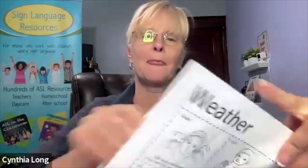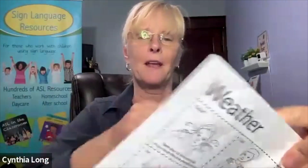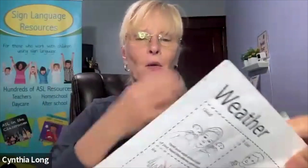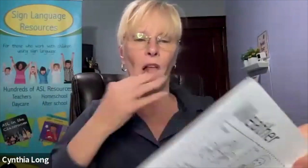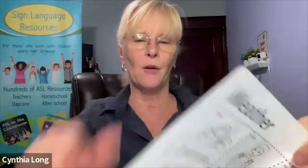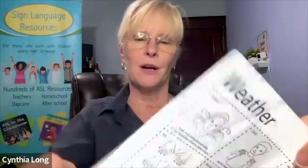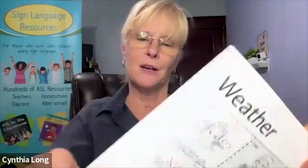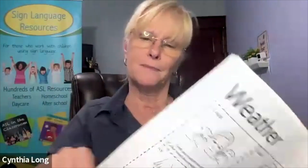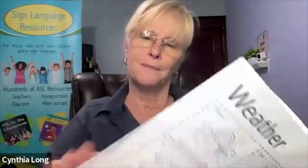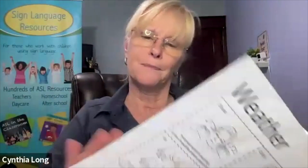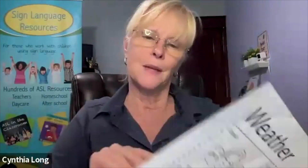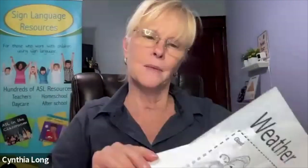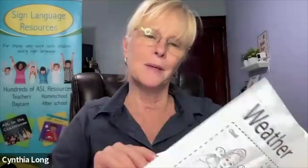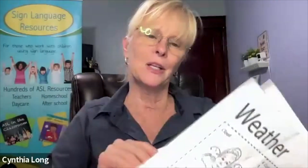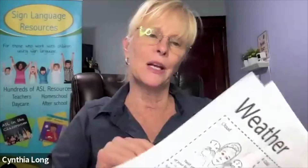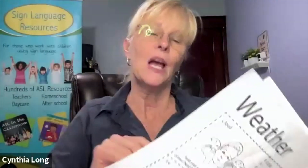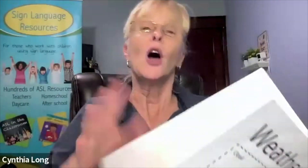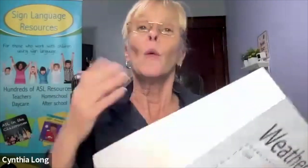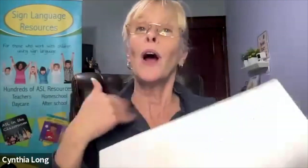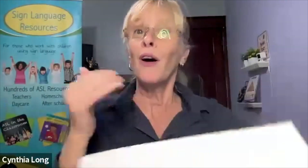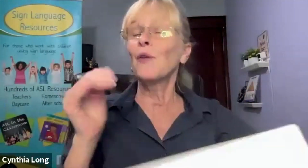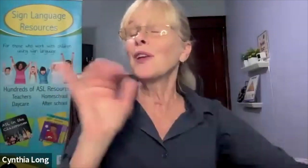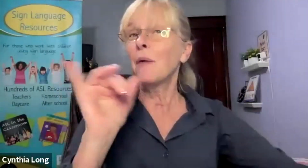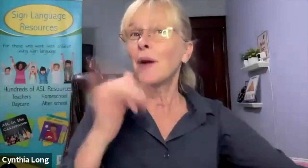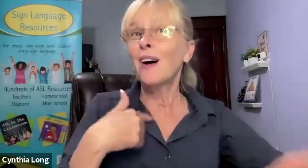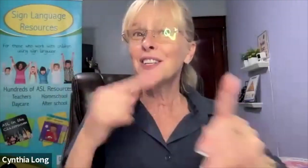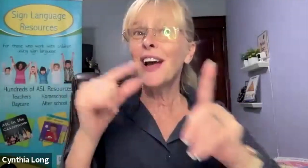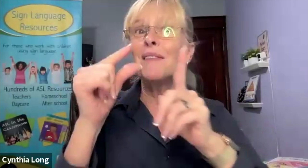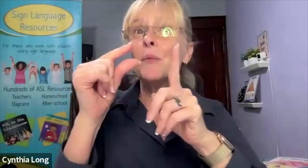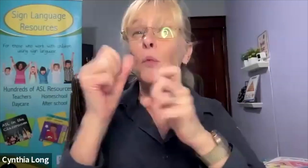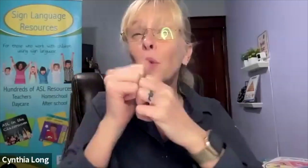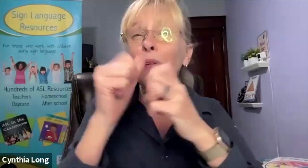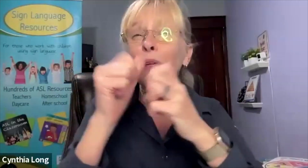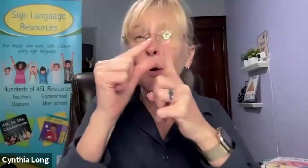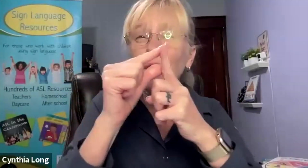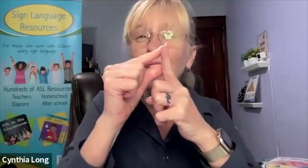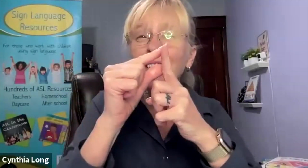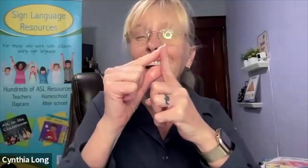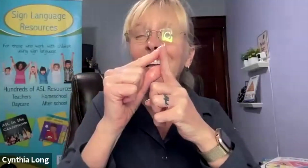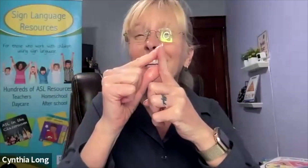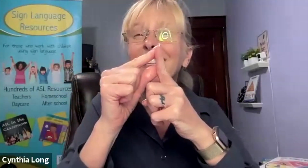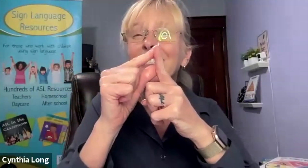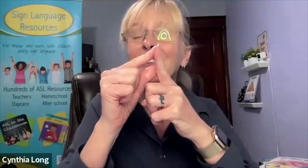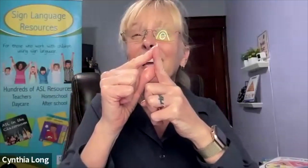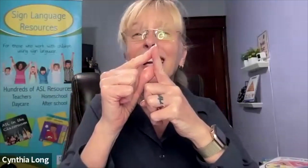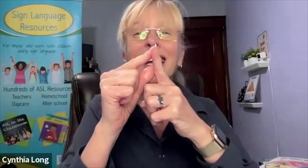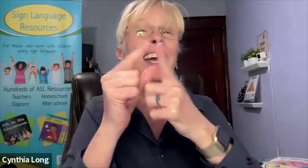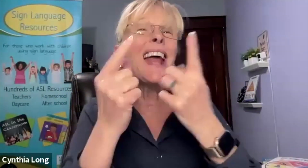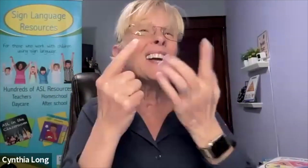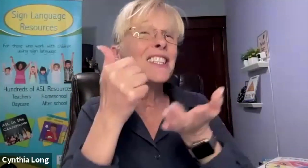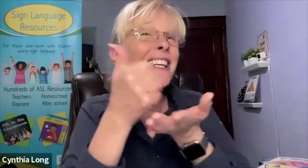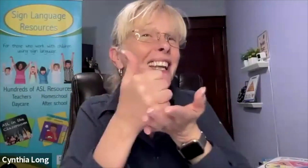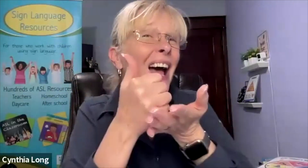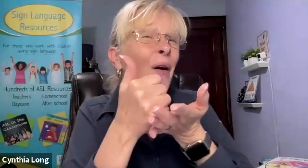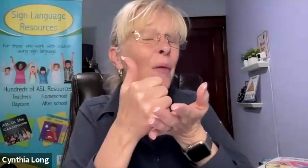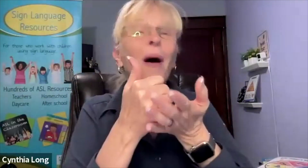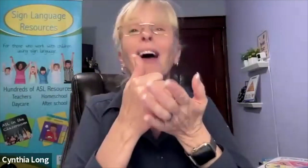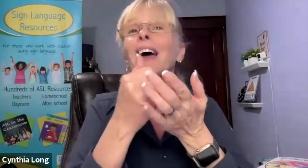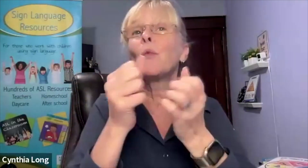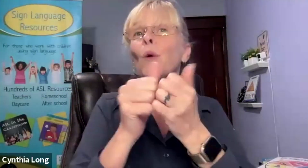There we go. Let me look. We also have them with words, and so they can actually get help and